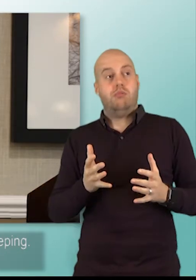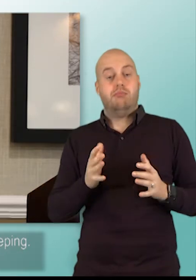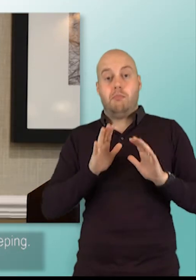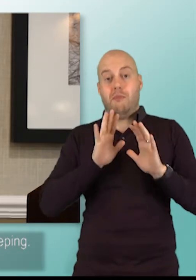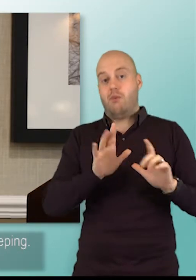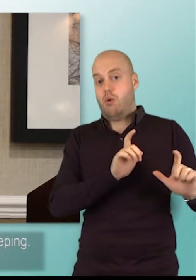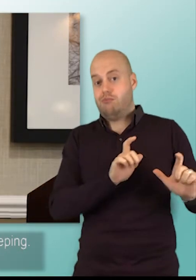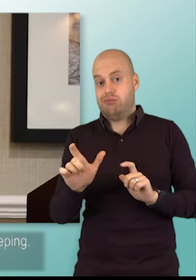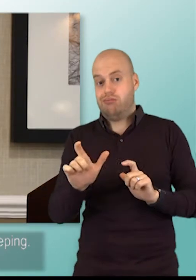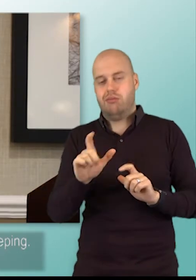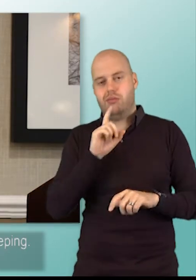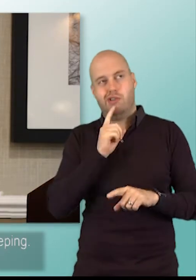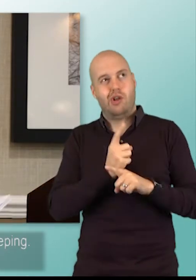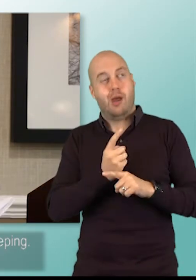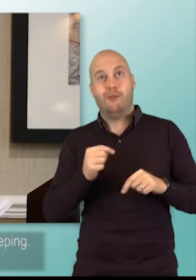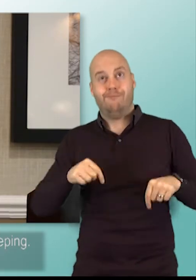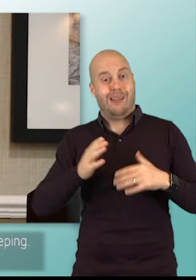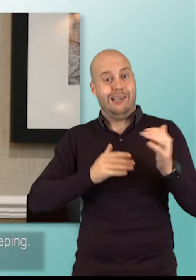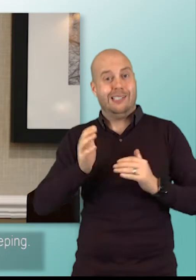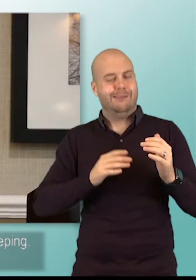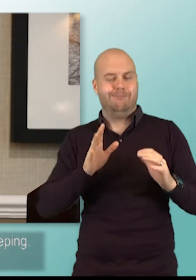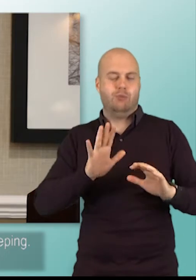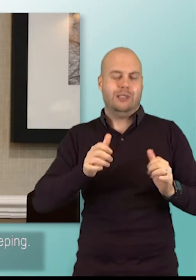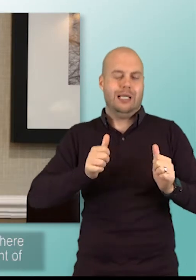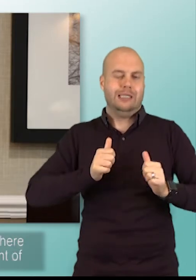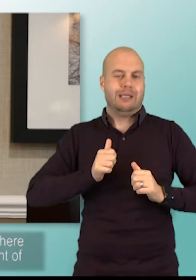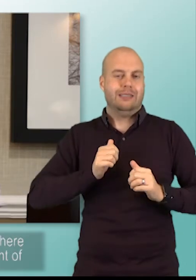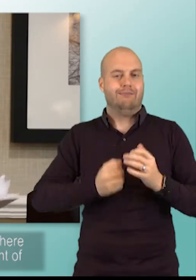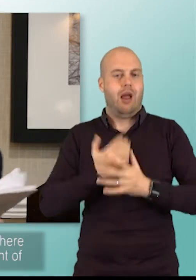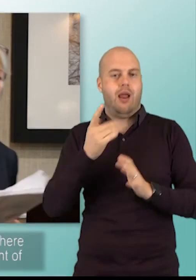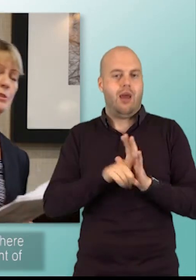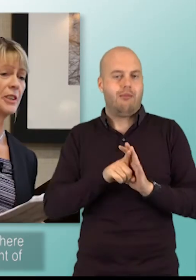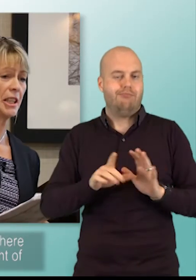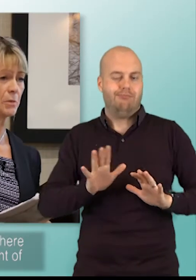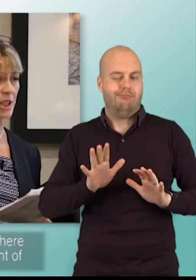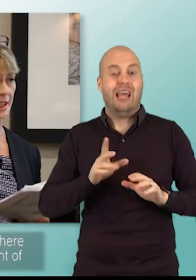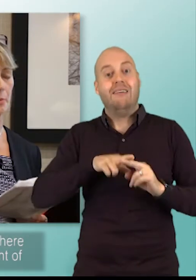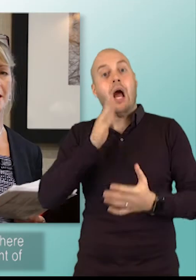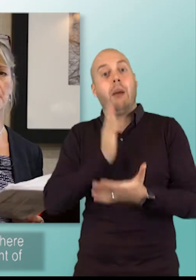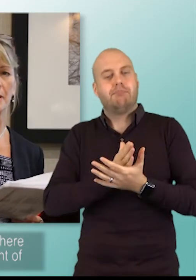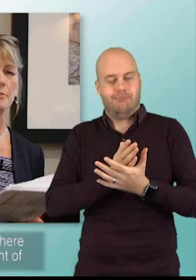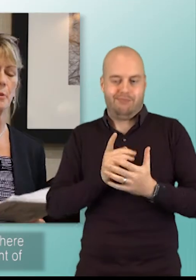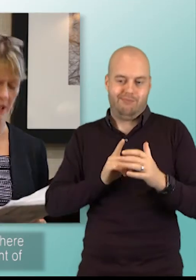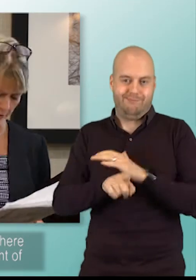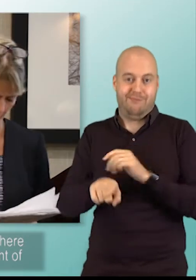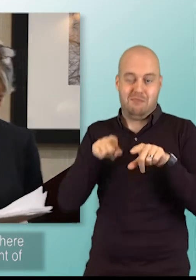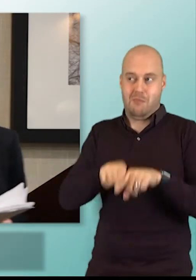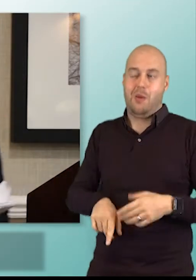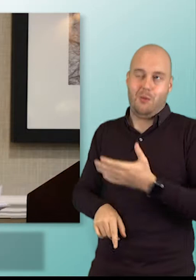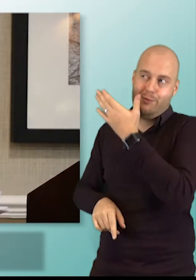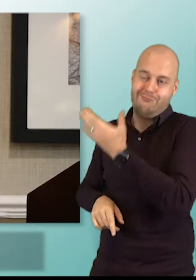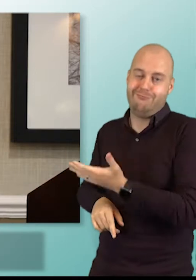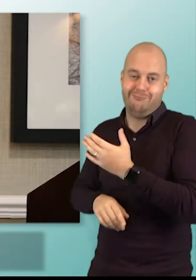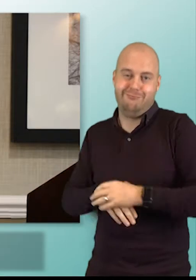housekeeping. We're not expecting a fire alarm. If the alarm does go off, there's double doors over here, which is the quickest way out when we meet in front of